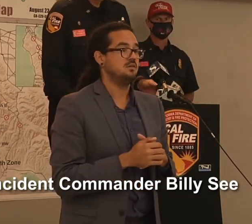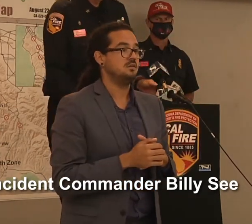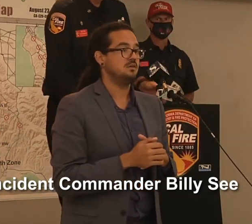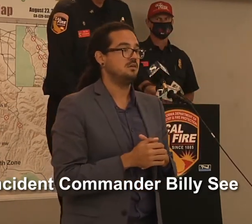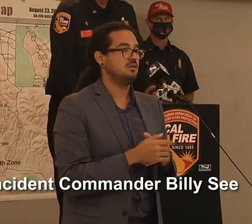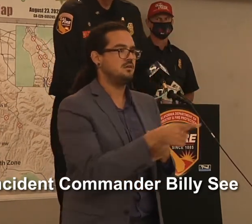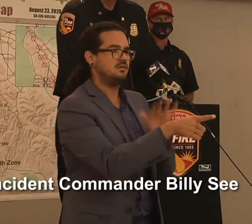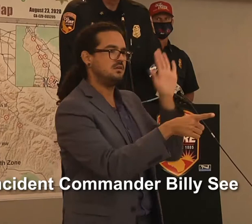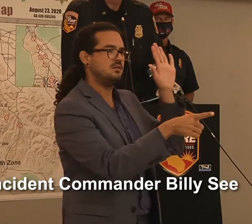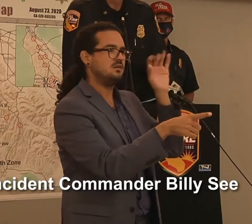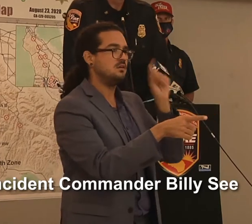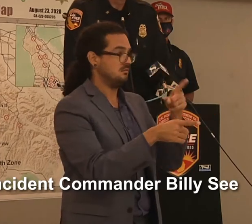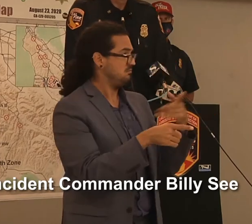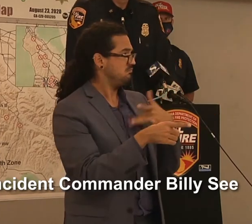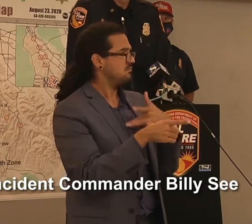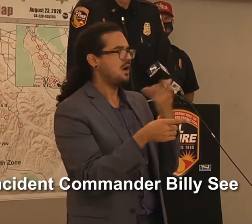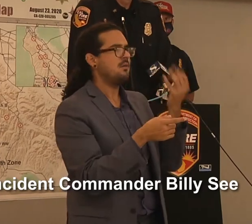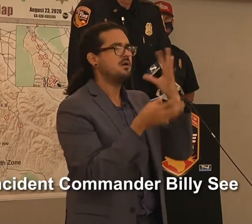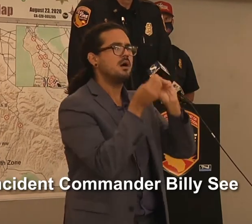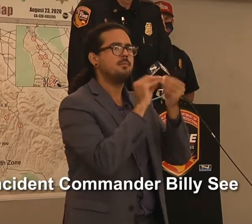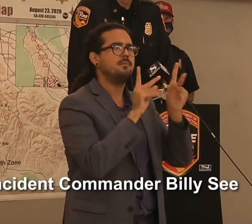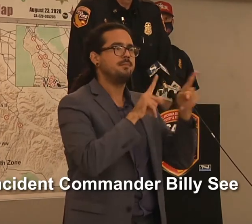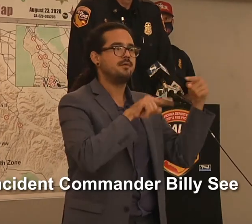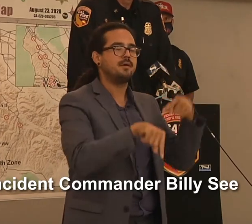this fire? Not at this point, no.